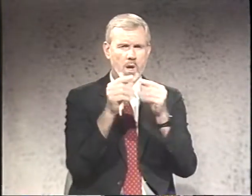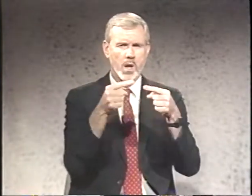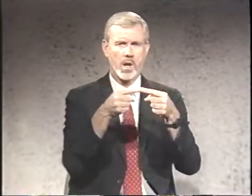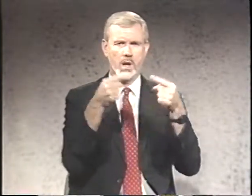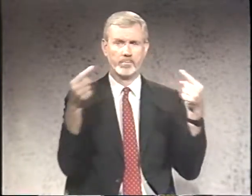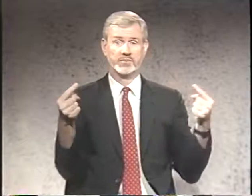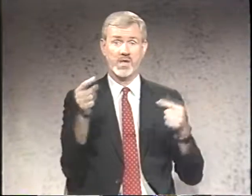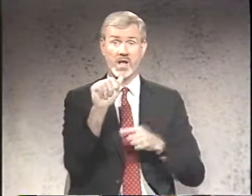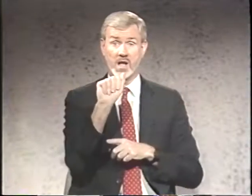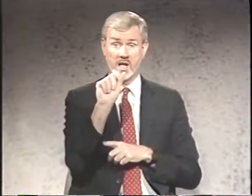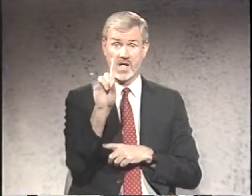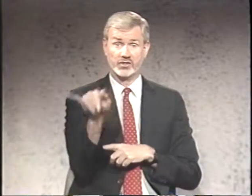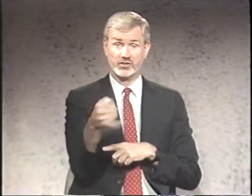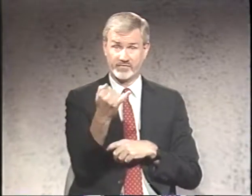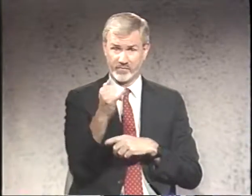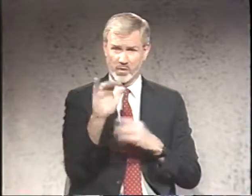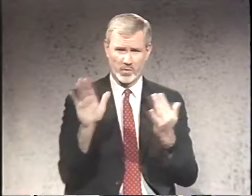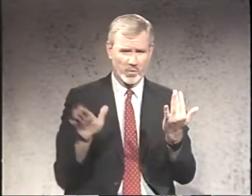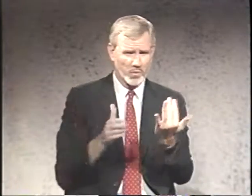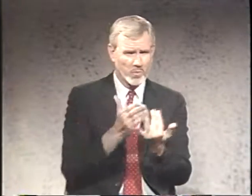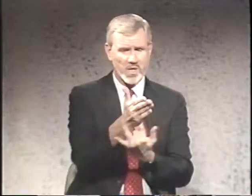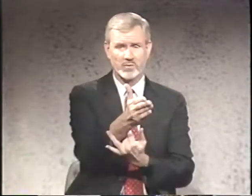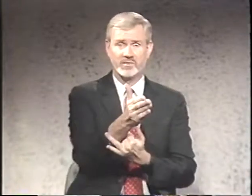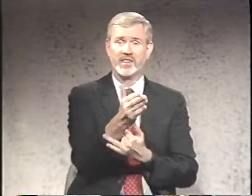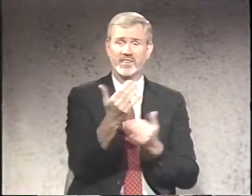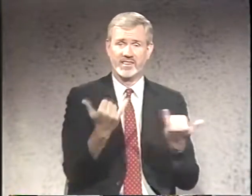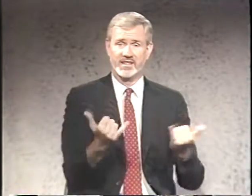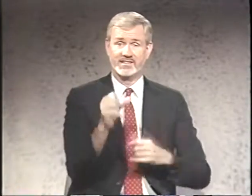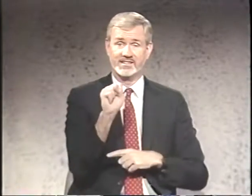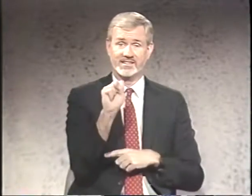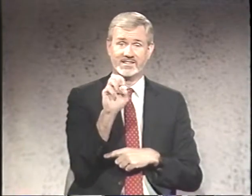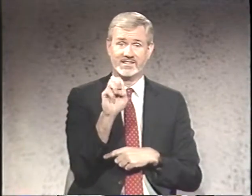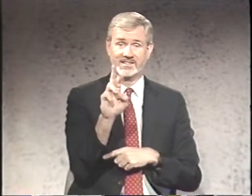more opposite adjectives throughout this series.